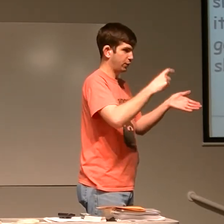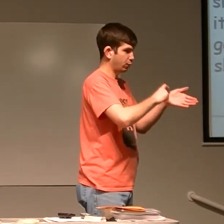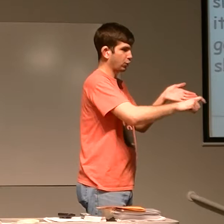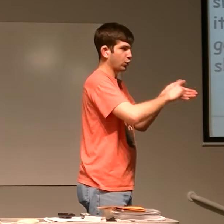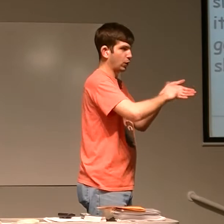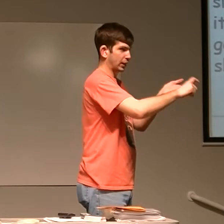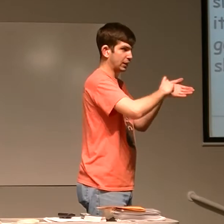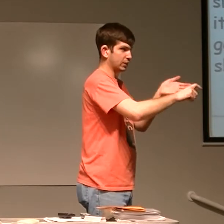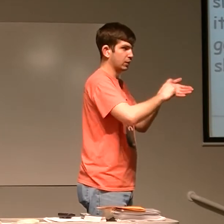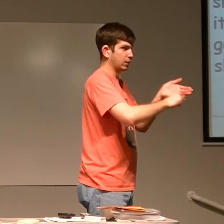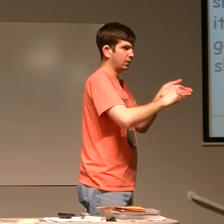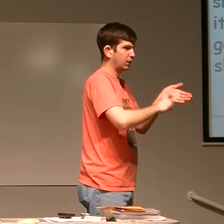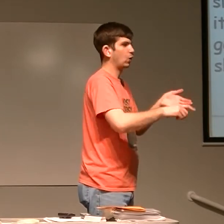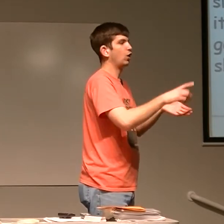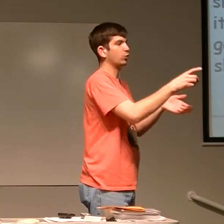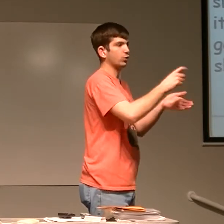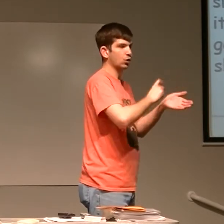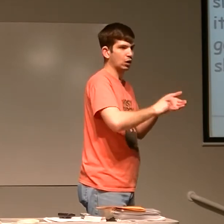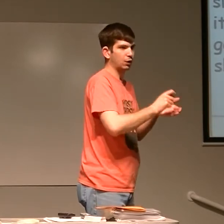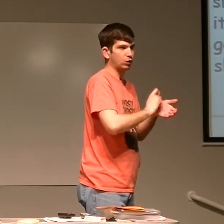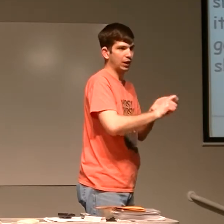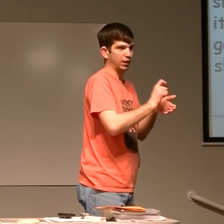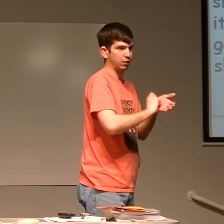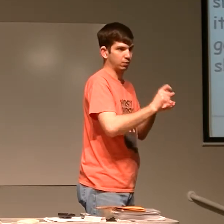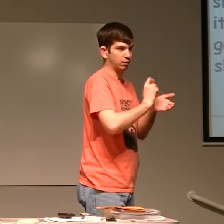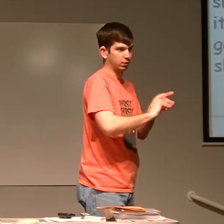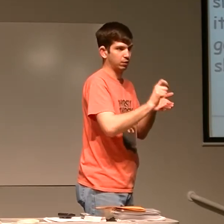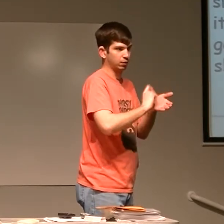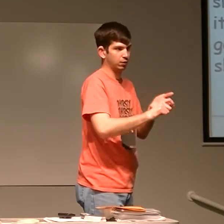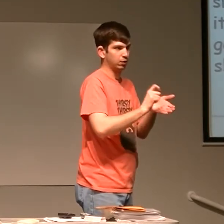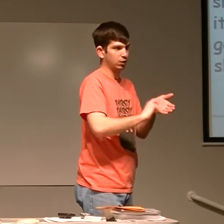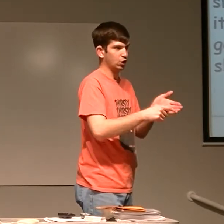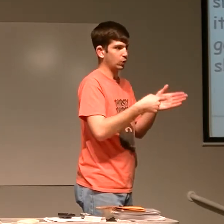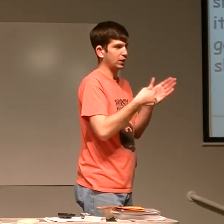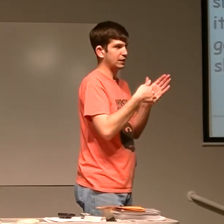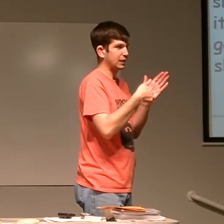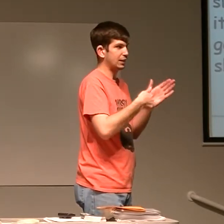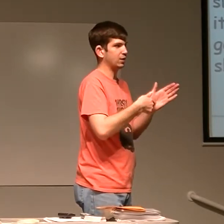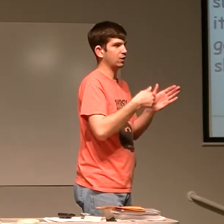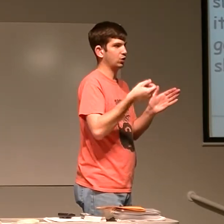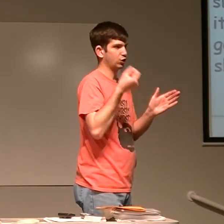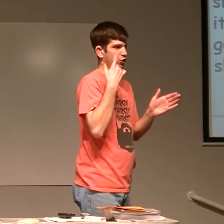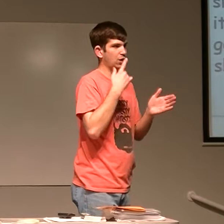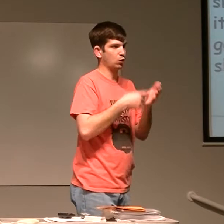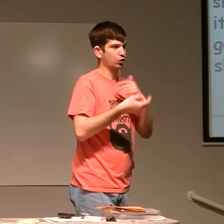finger and you go like this, they go, oh, you're talking about writing. So when they see it, they'll understand what you're